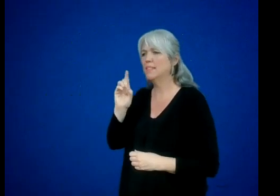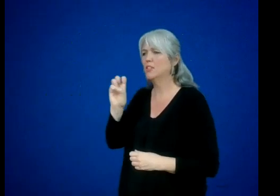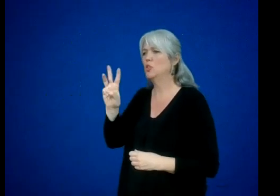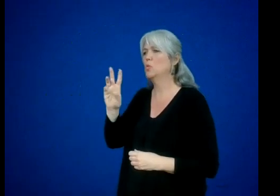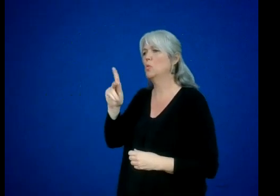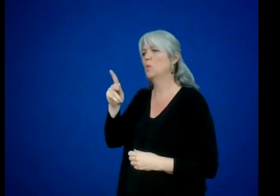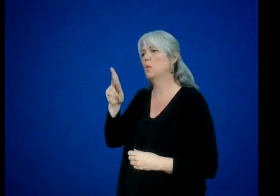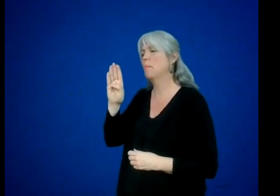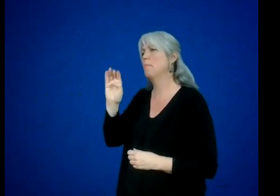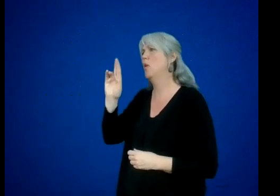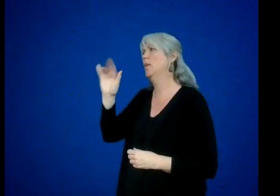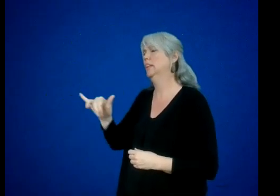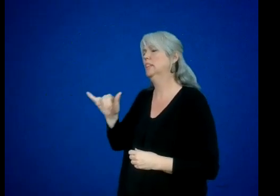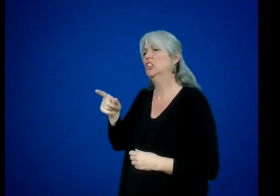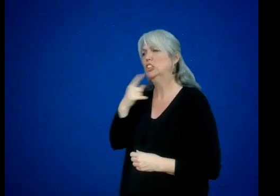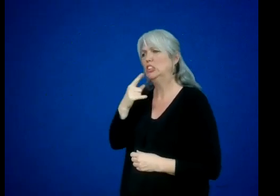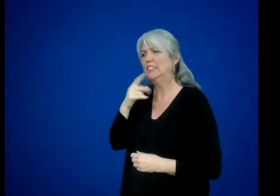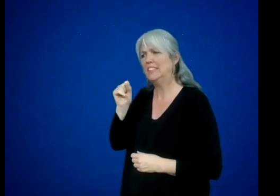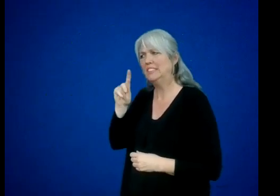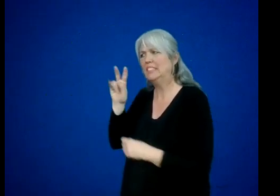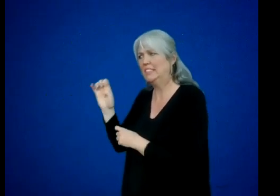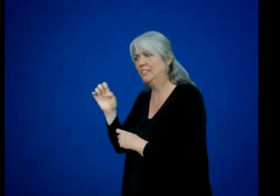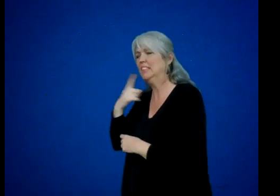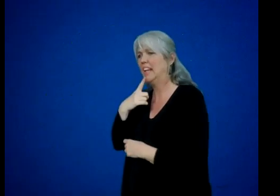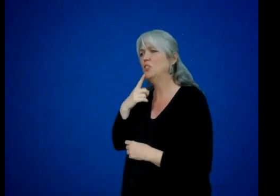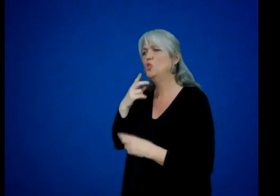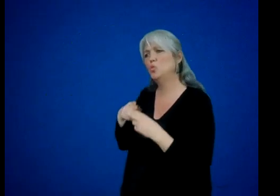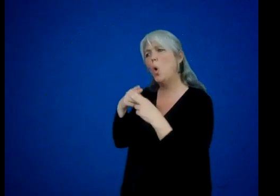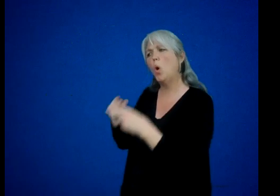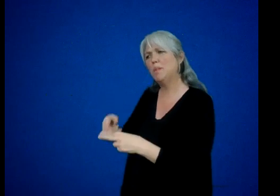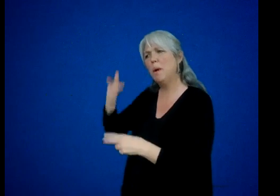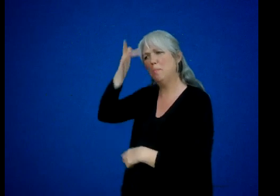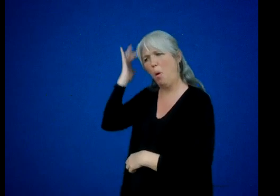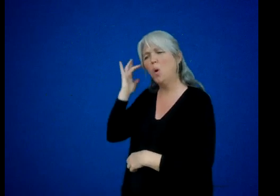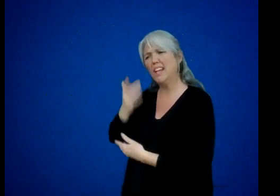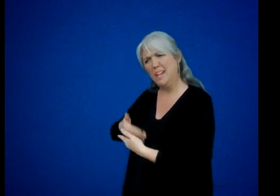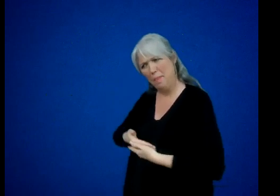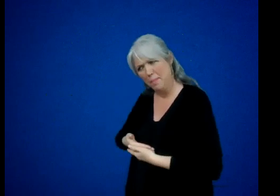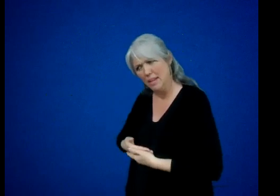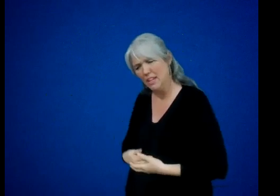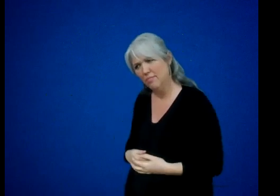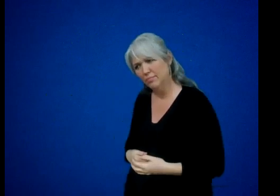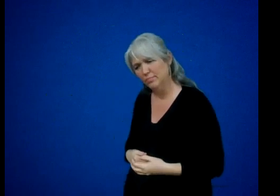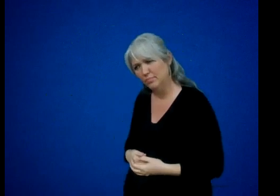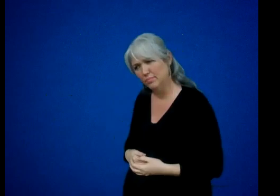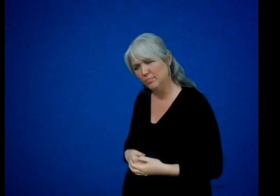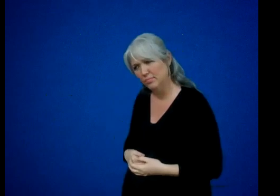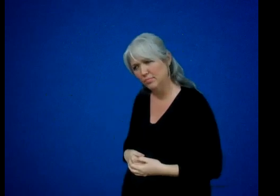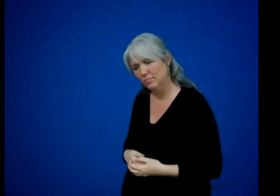day. She said that Stevie says that you called him a bald-headed baby. It's